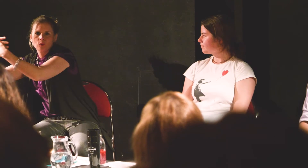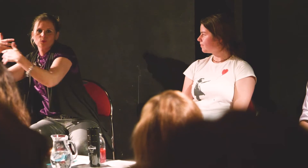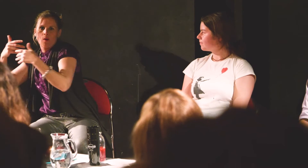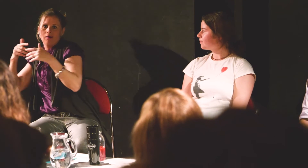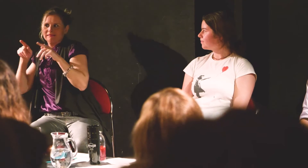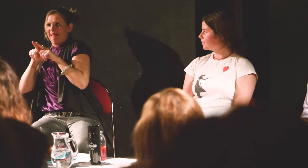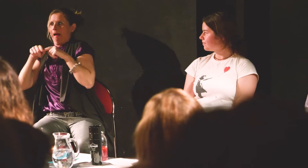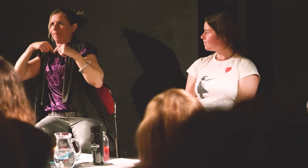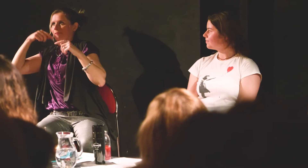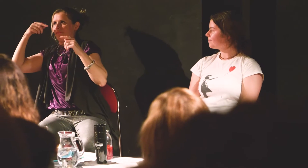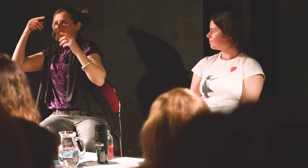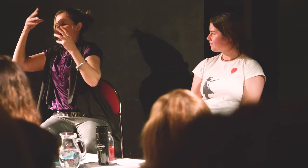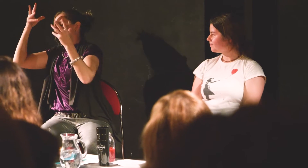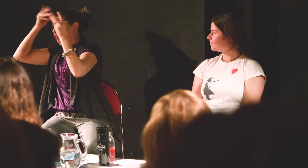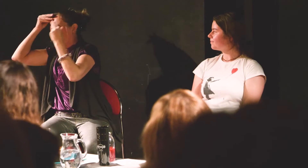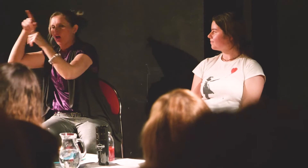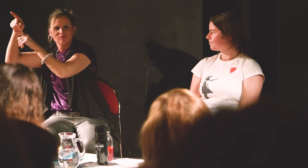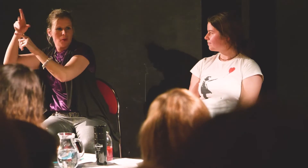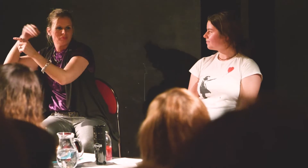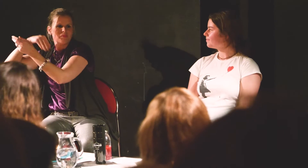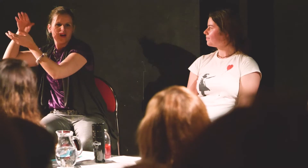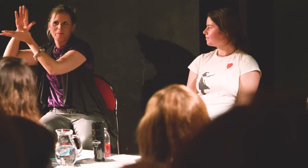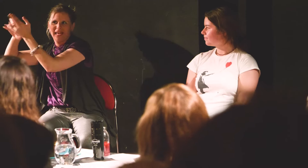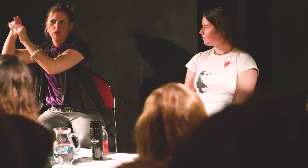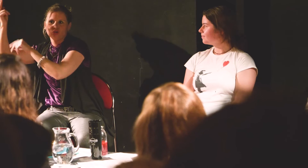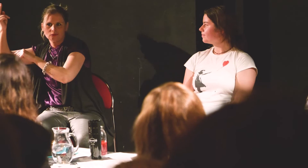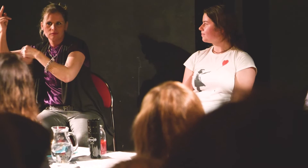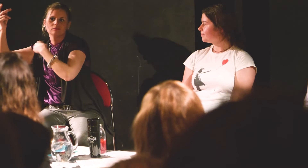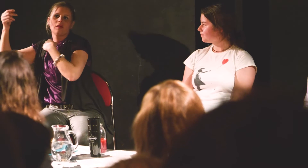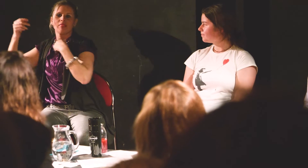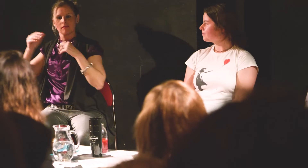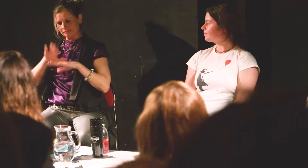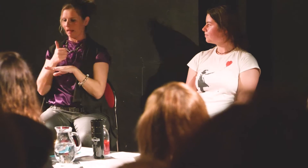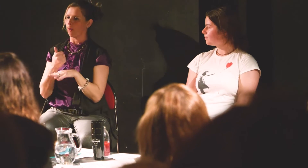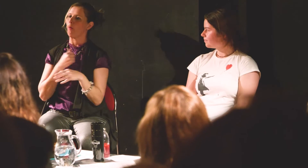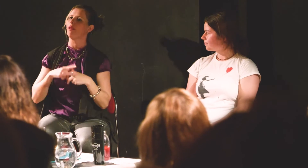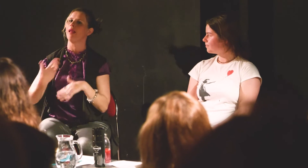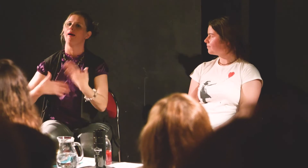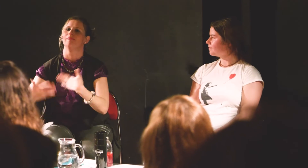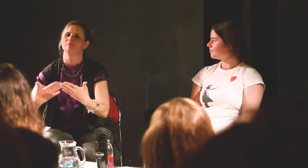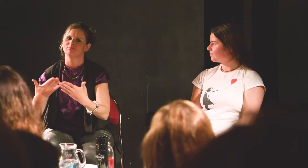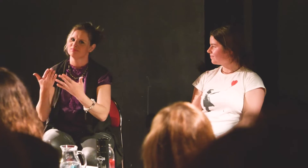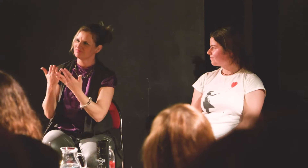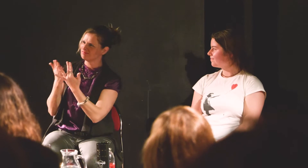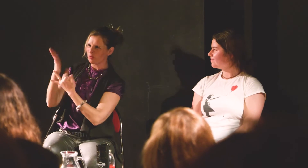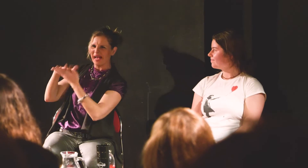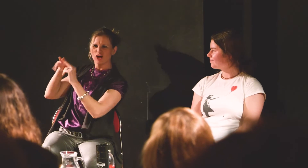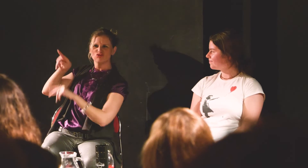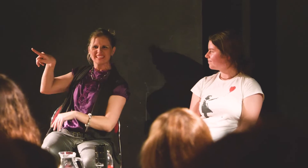into business and how a business runs, and so I learnt a lot from my parents, and of course I set up my own business.